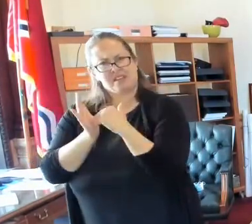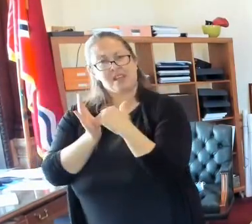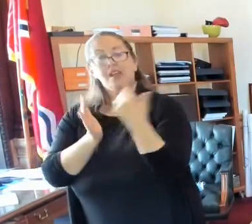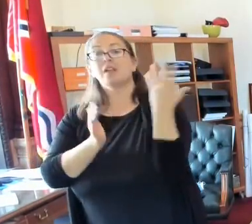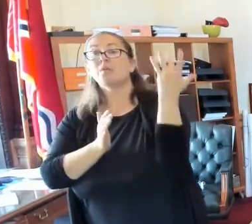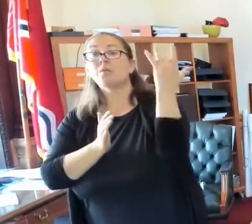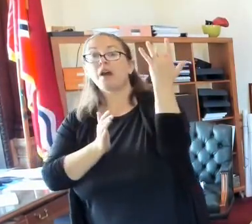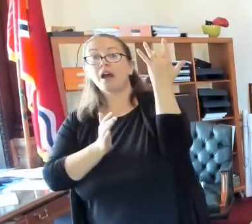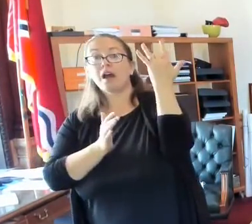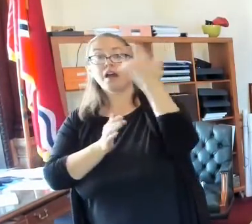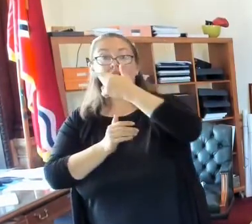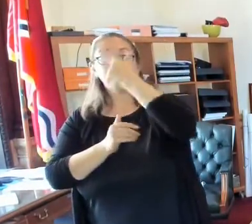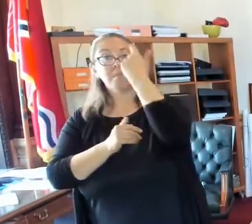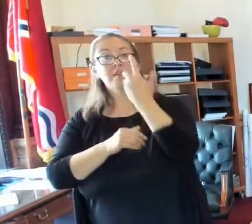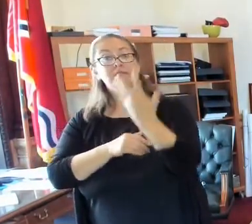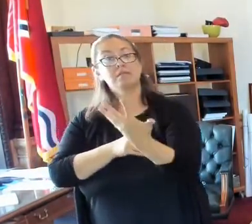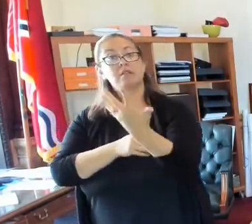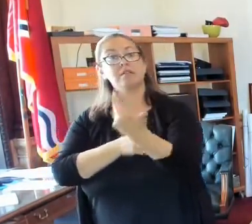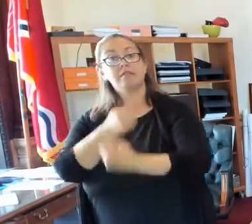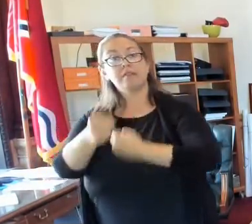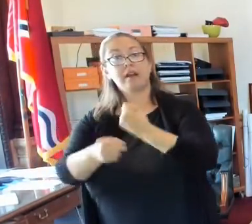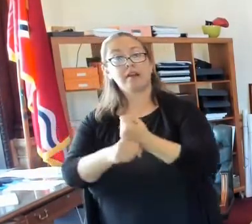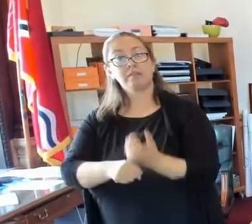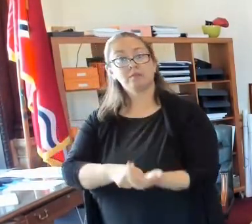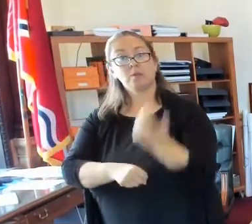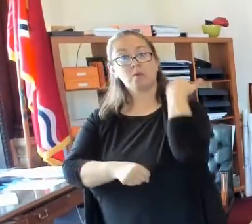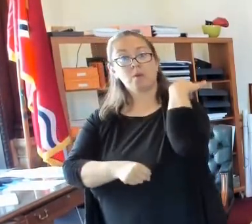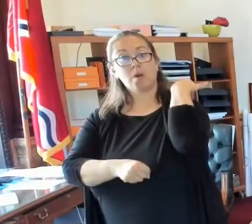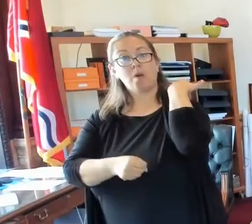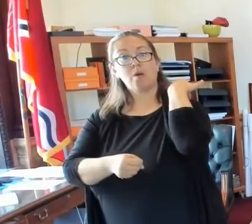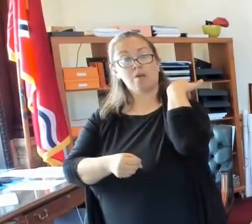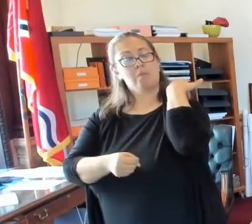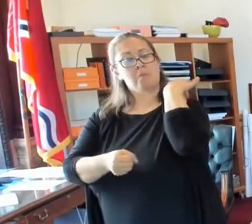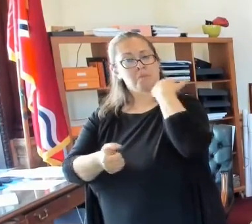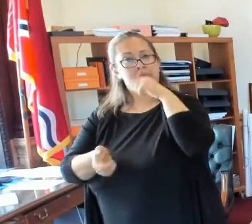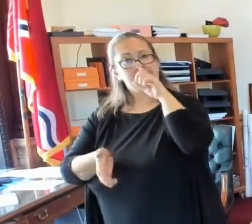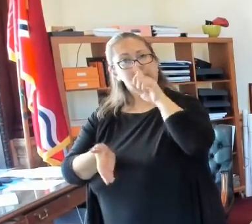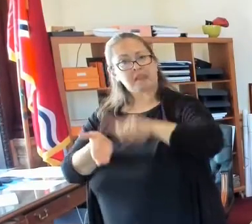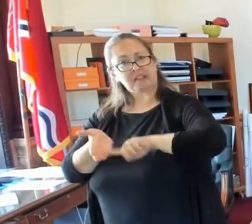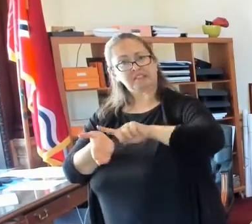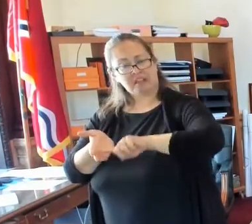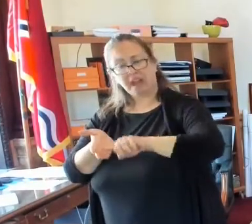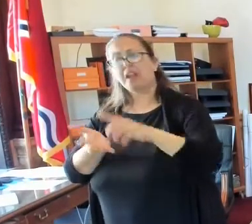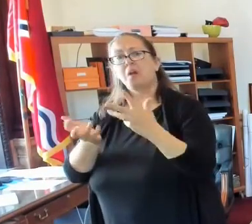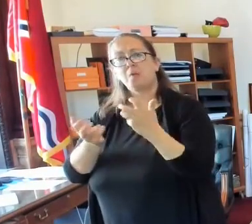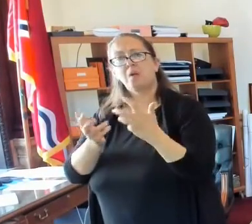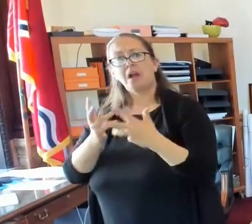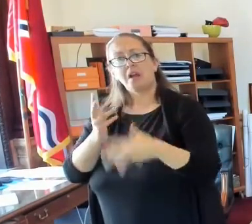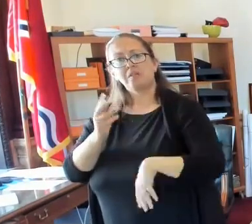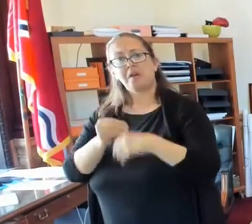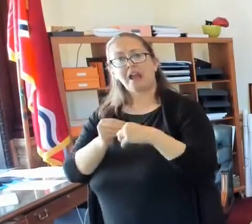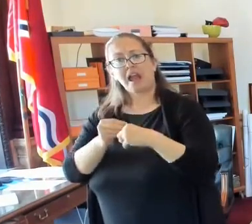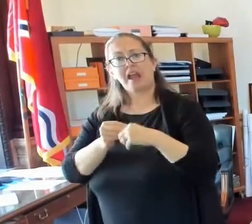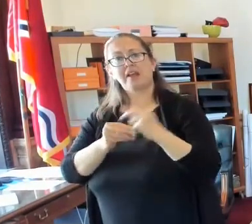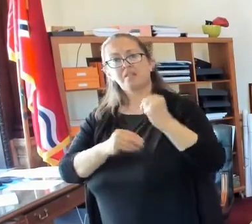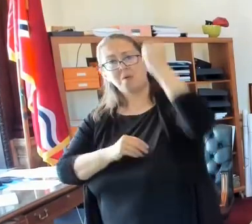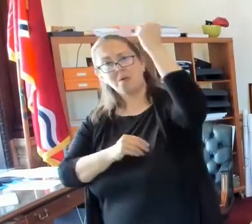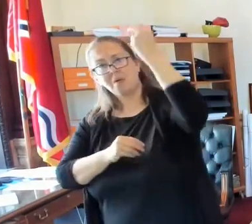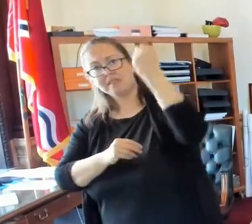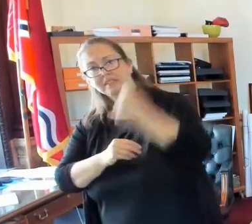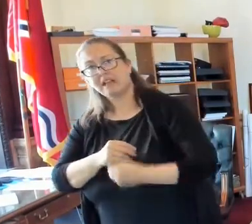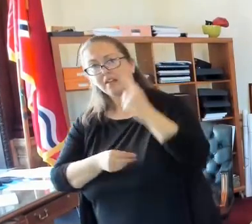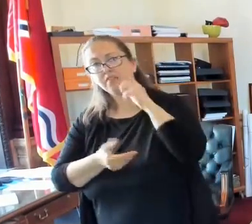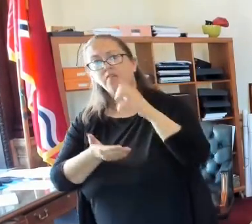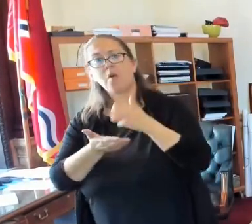5 years ago or so, there was a study about the expansion of Metrolink to a north-south route. That